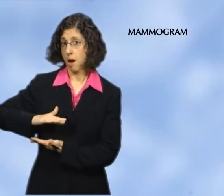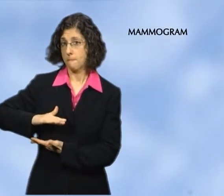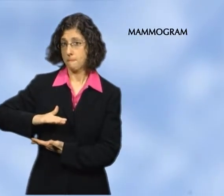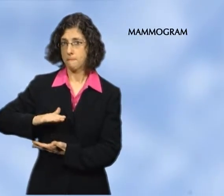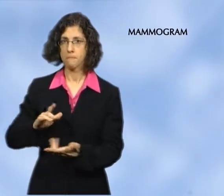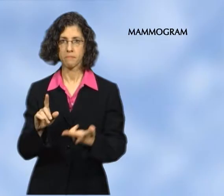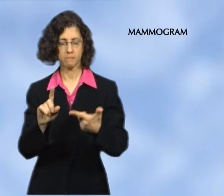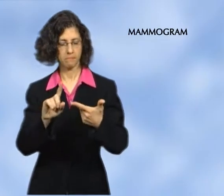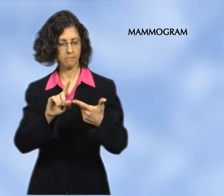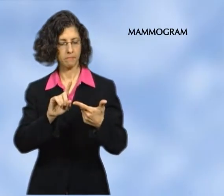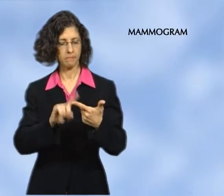mammography,